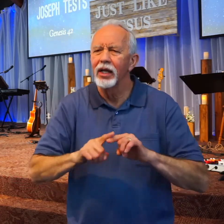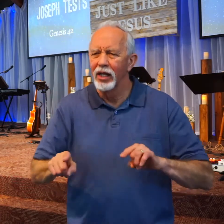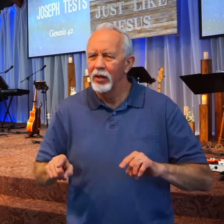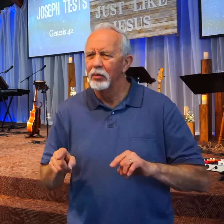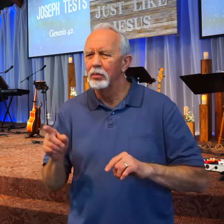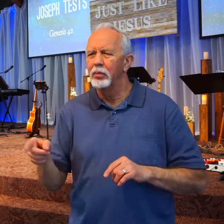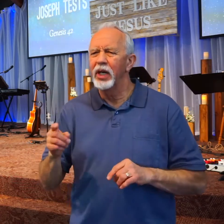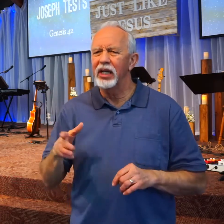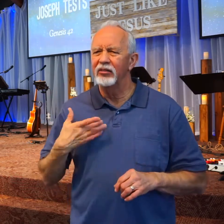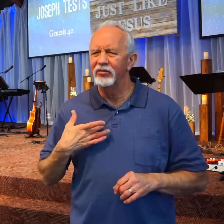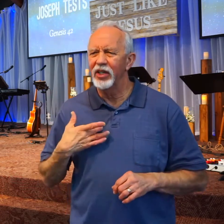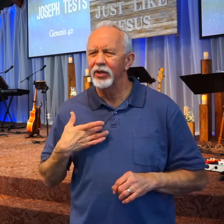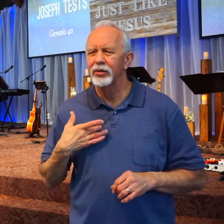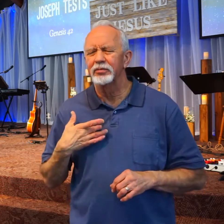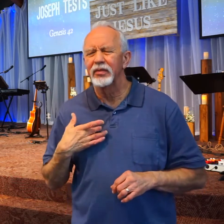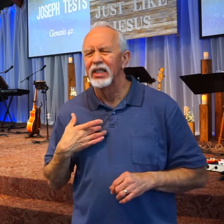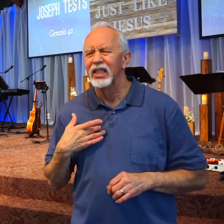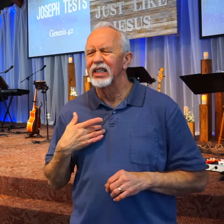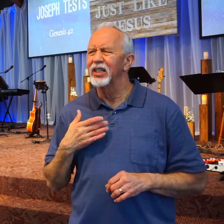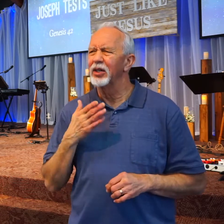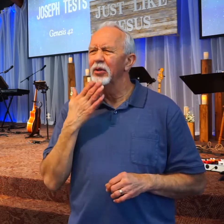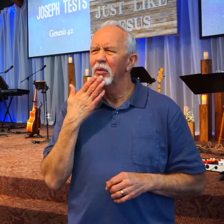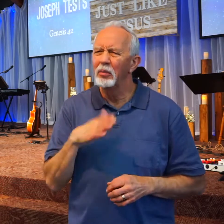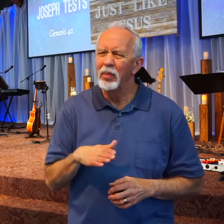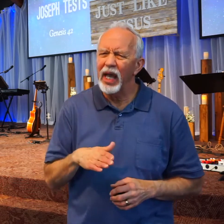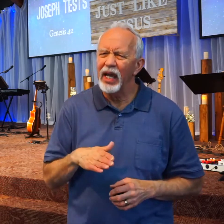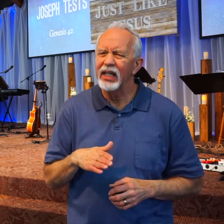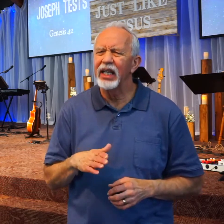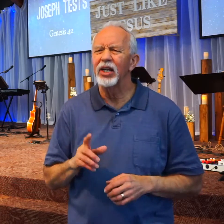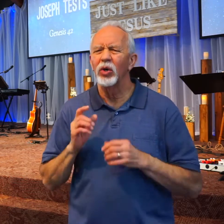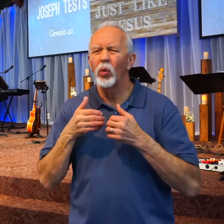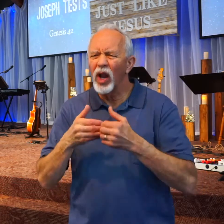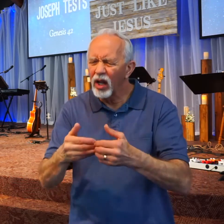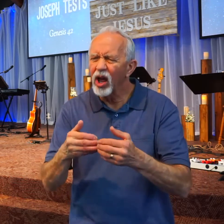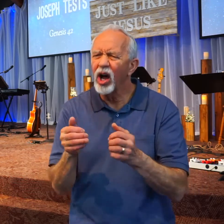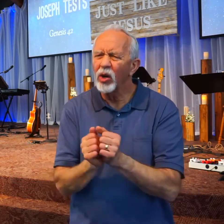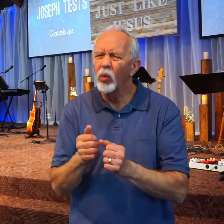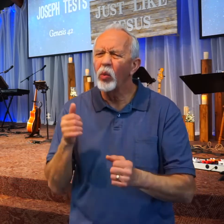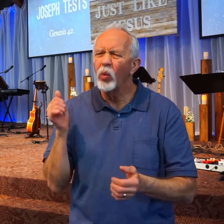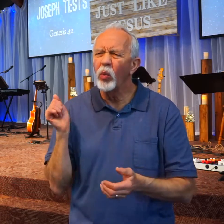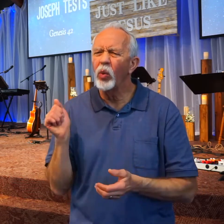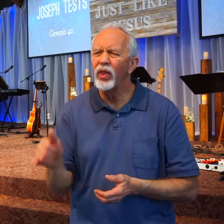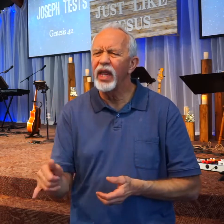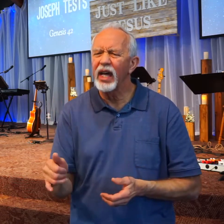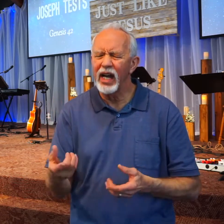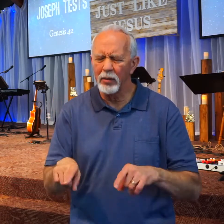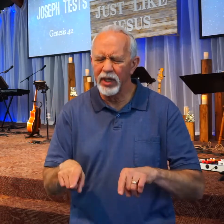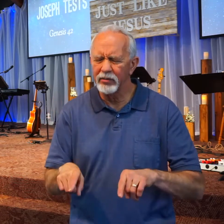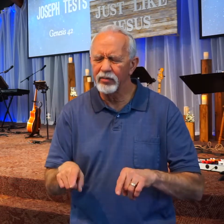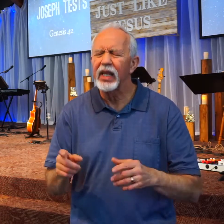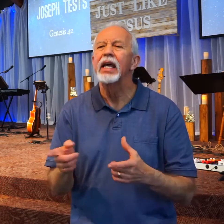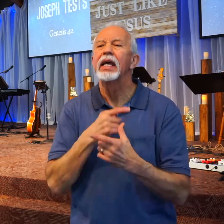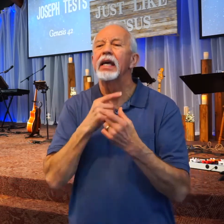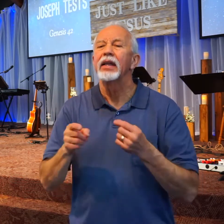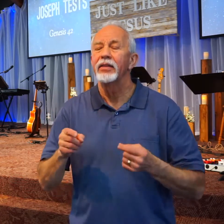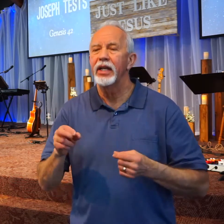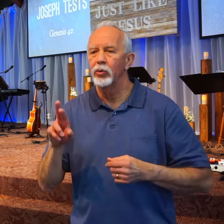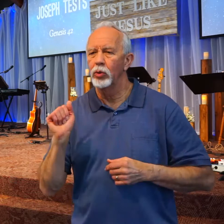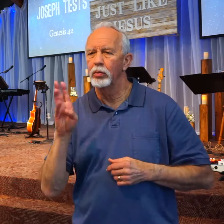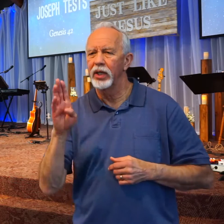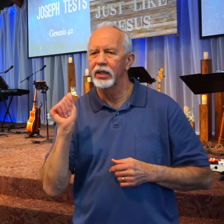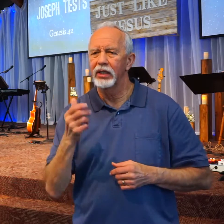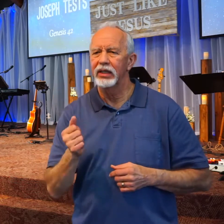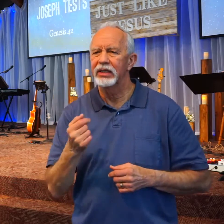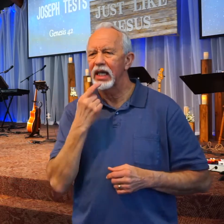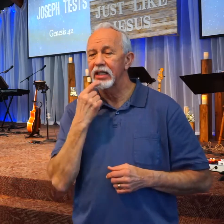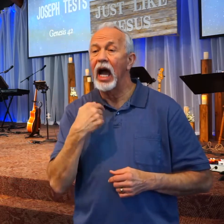kind of sandwiched at the moment, went along with it. And now he says, I told you